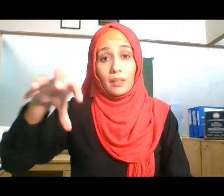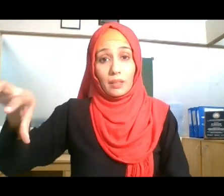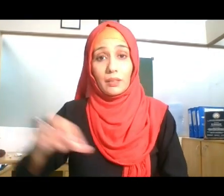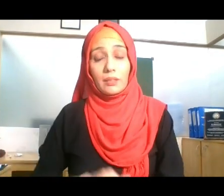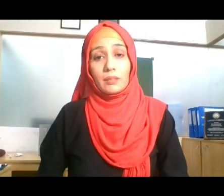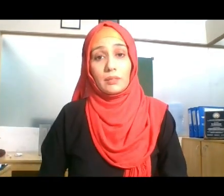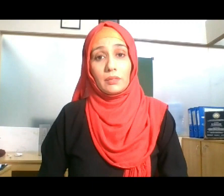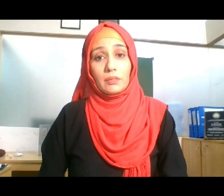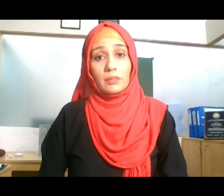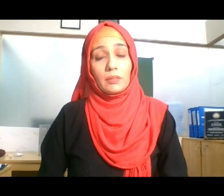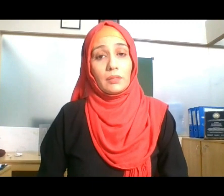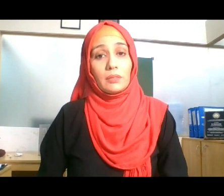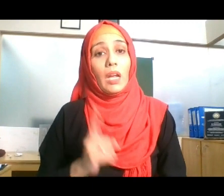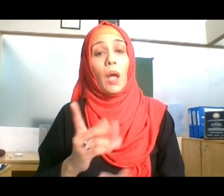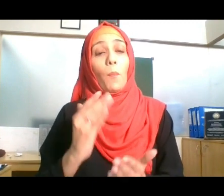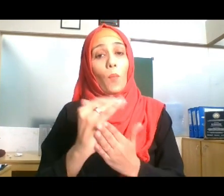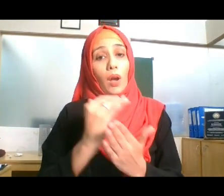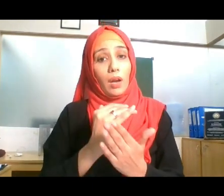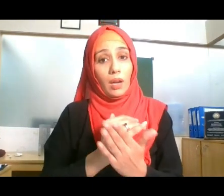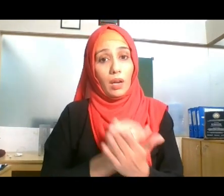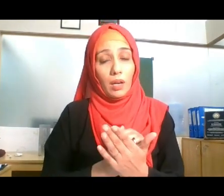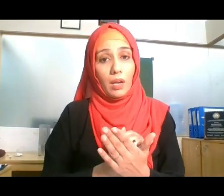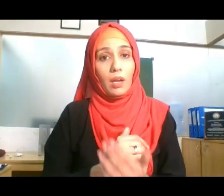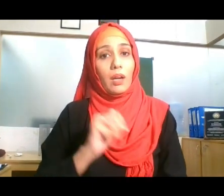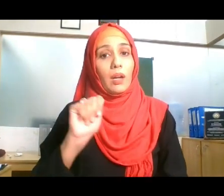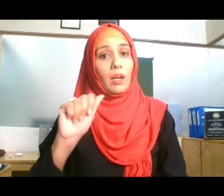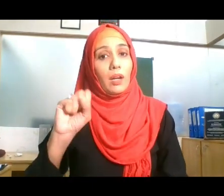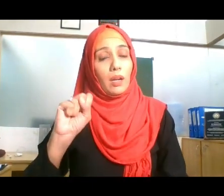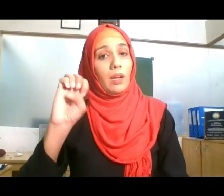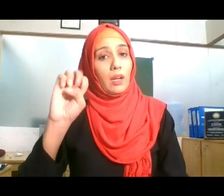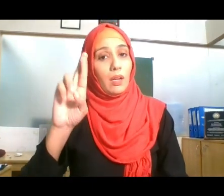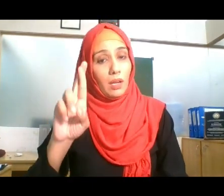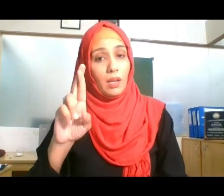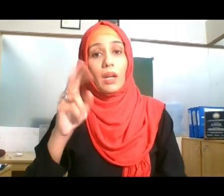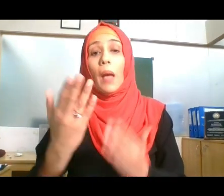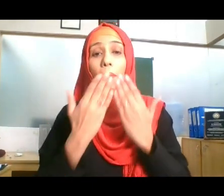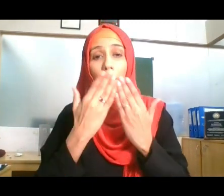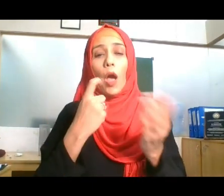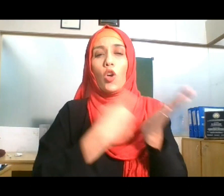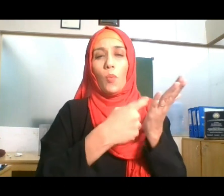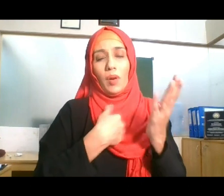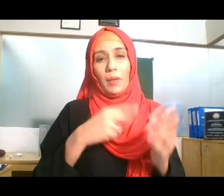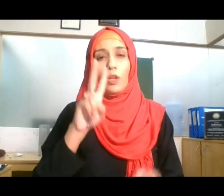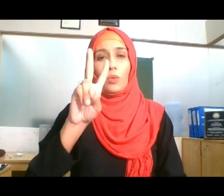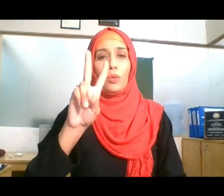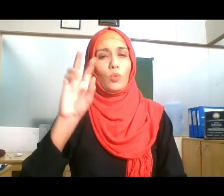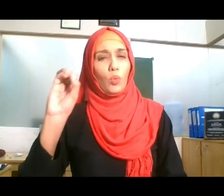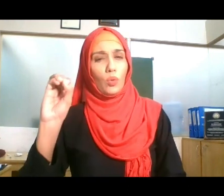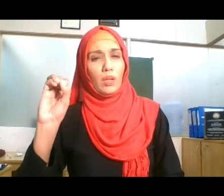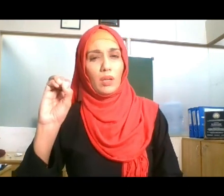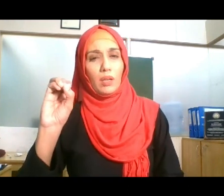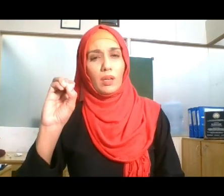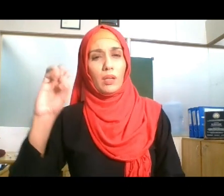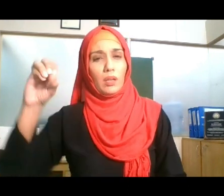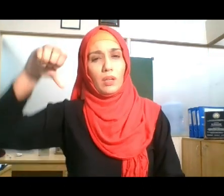biggest flagship program is ASER, the Annual Status of Education Report, where since 2009 we've